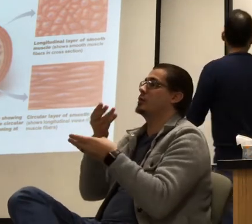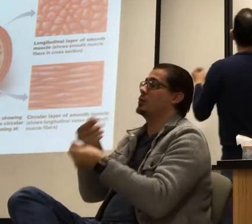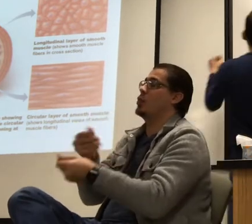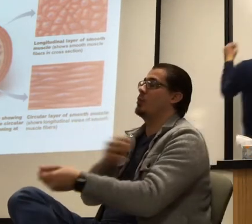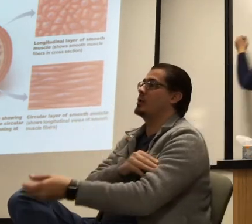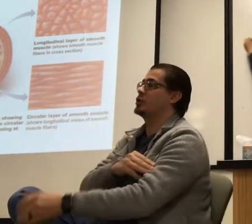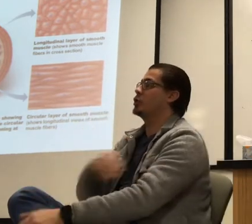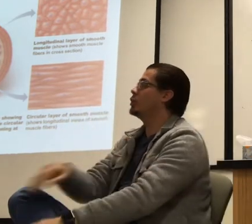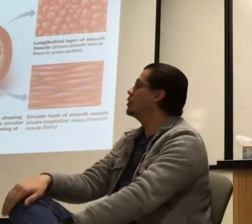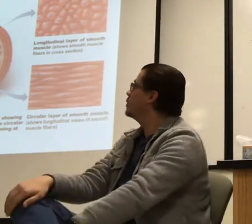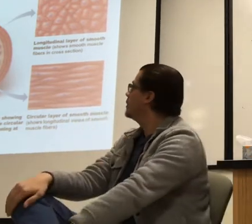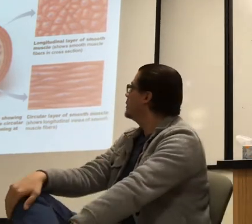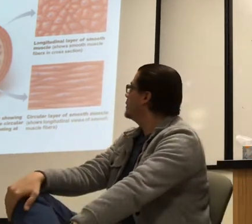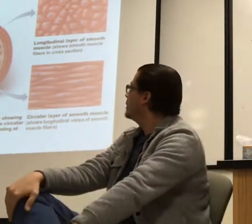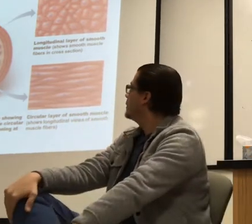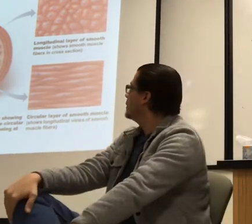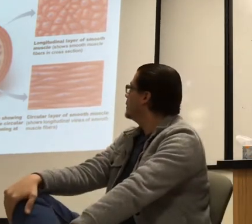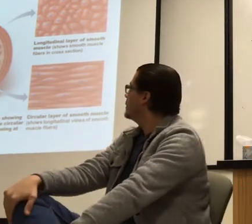smooth muscle,